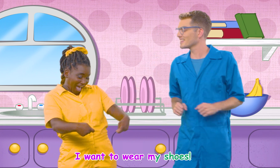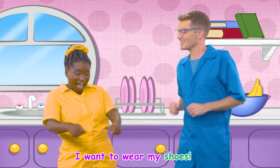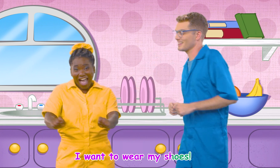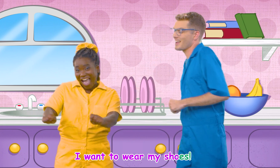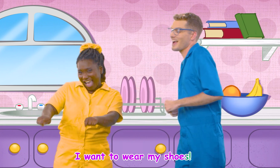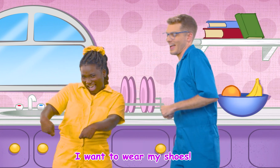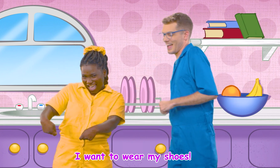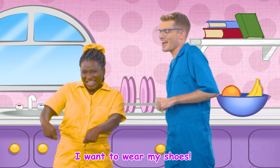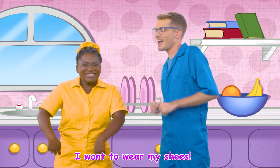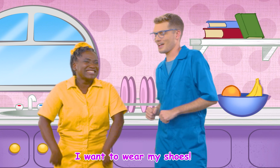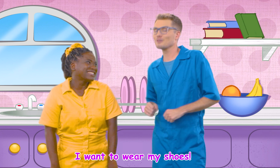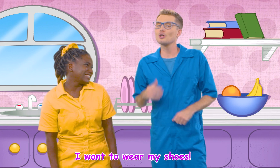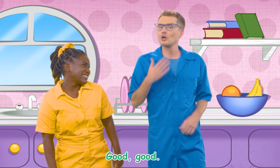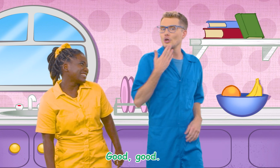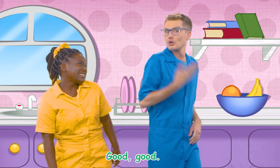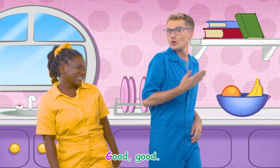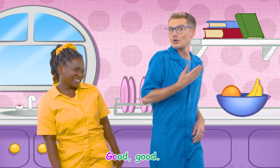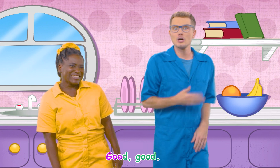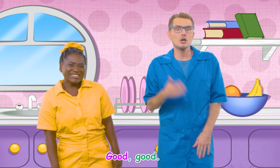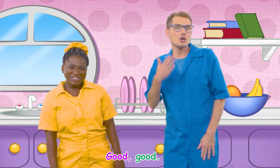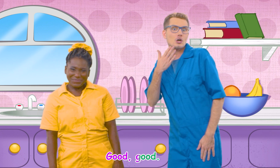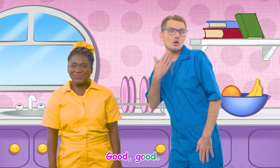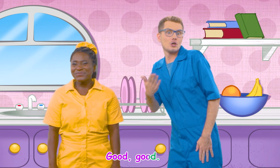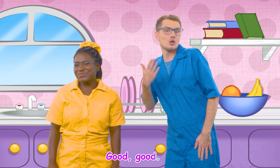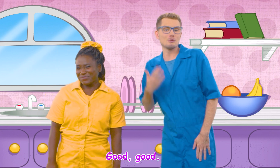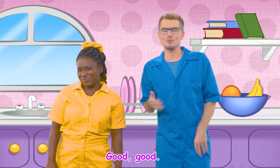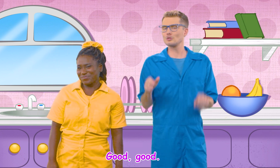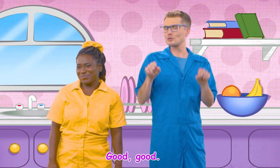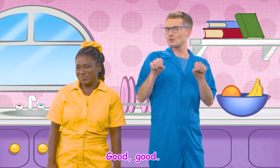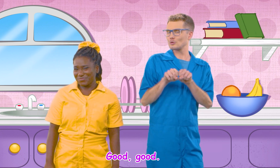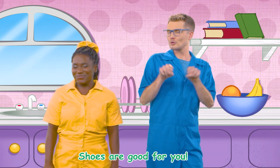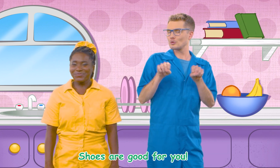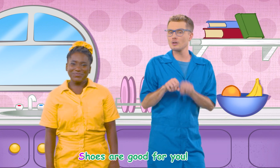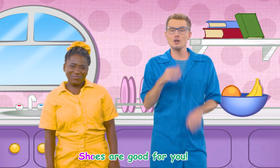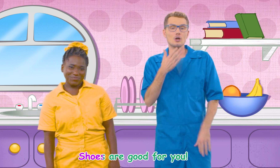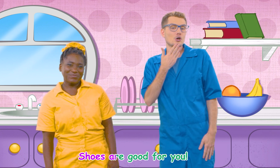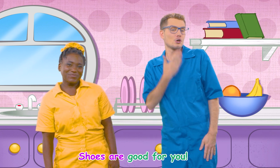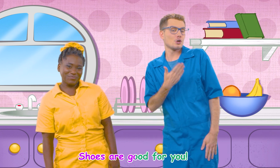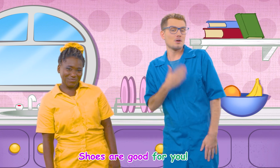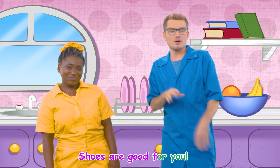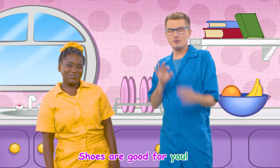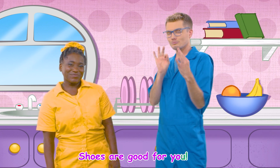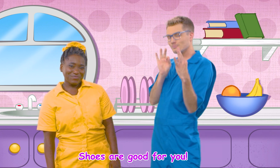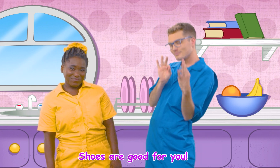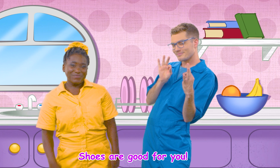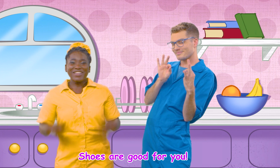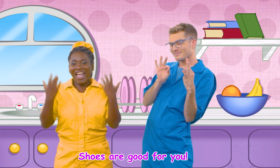my shoes. Good, good, the shoes are good for you.